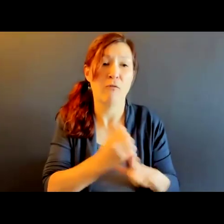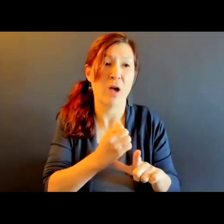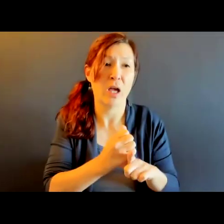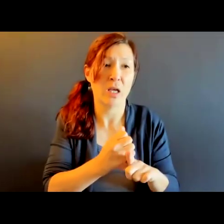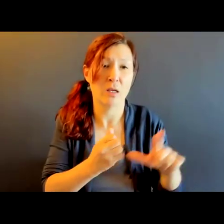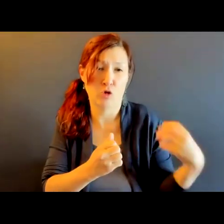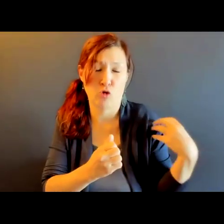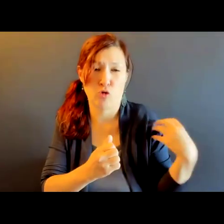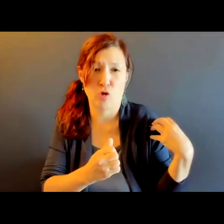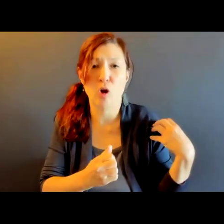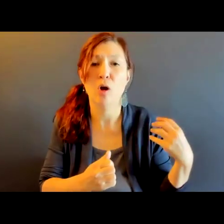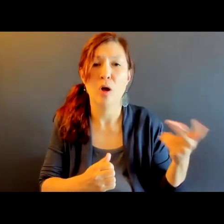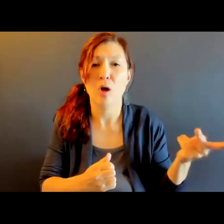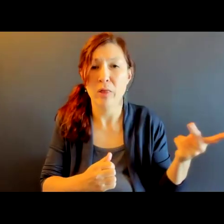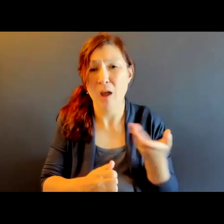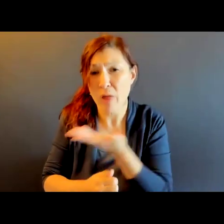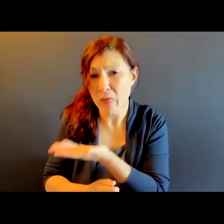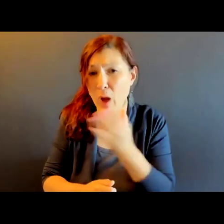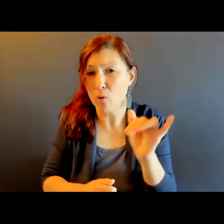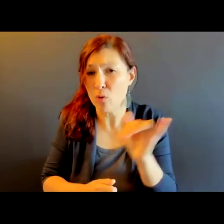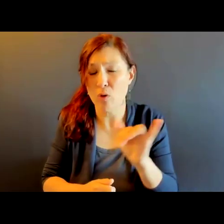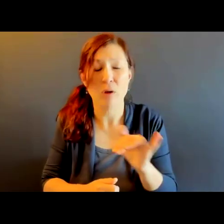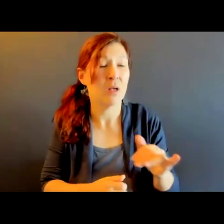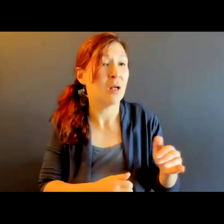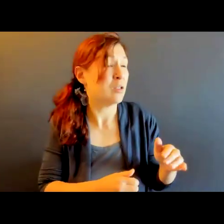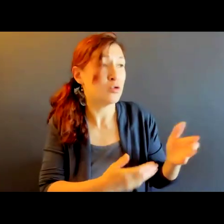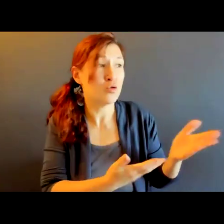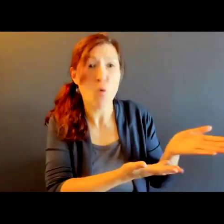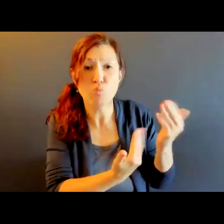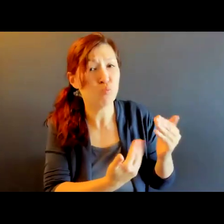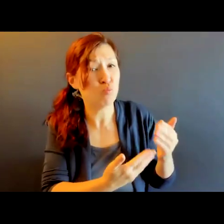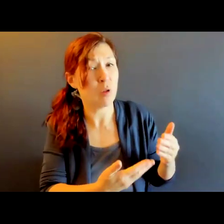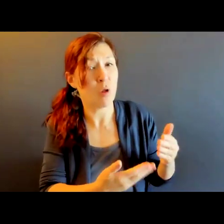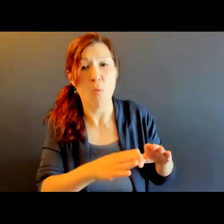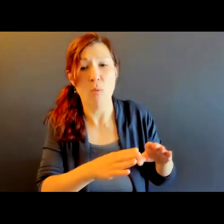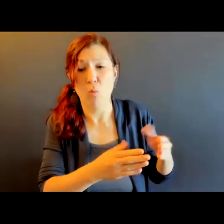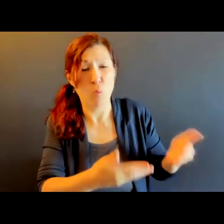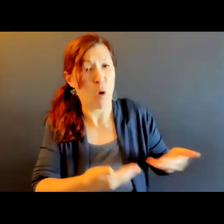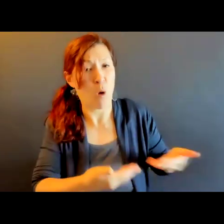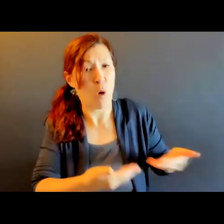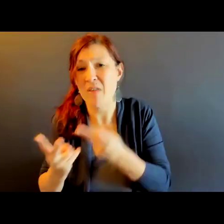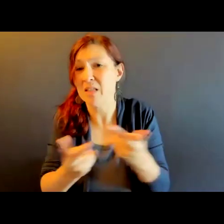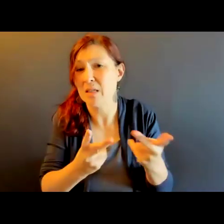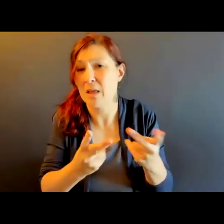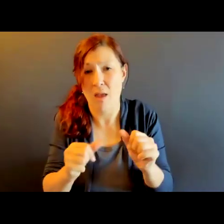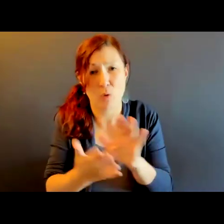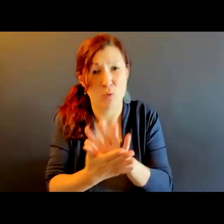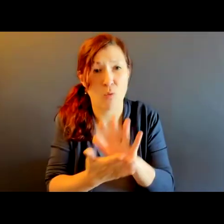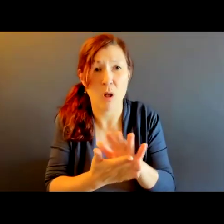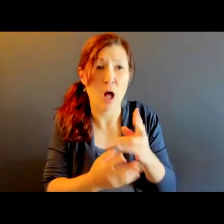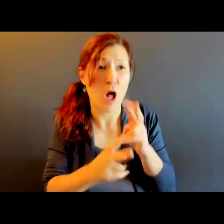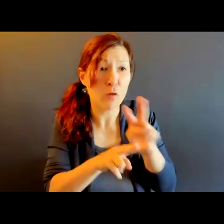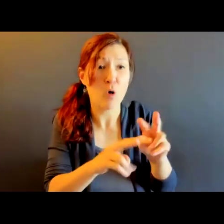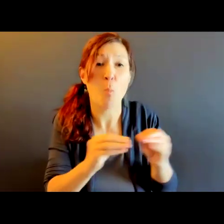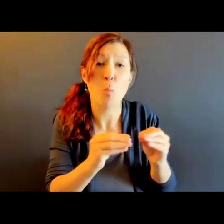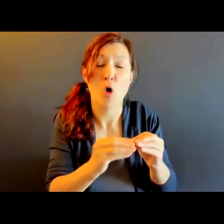schools. And I look forward to working with the committee to do more school visits this year. I think